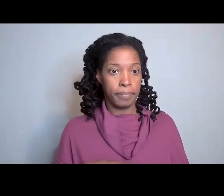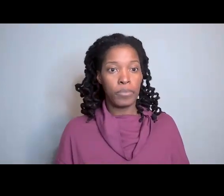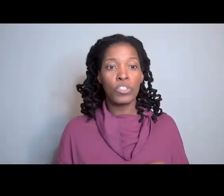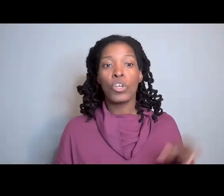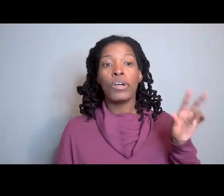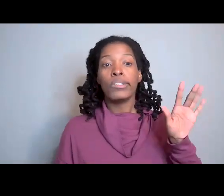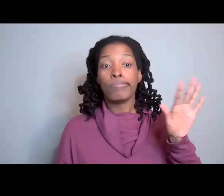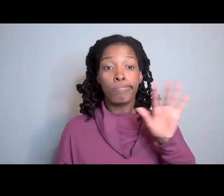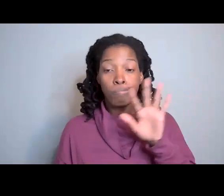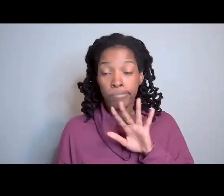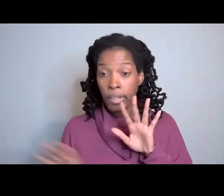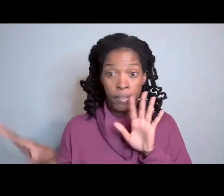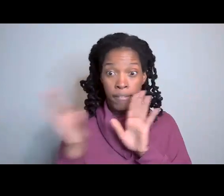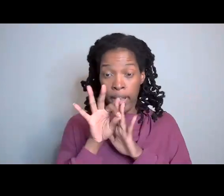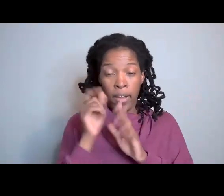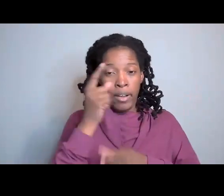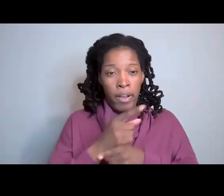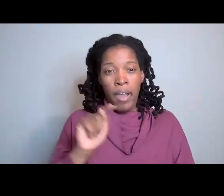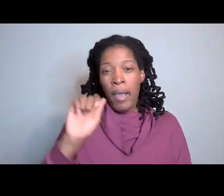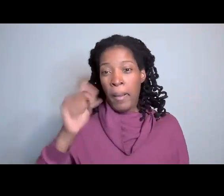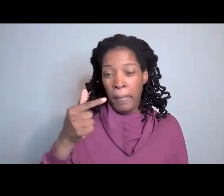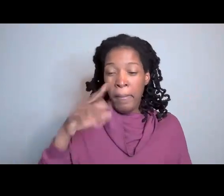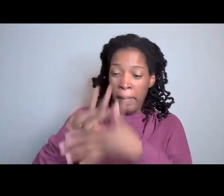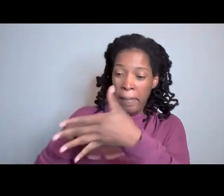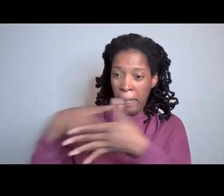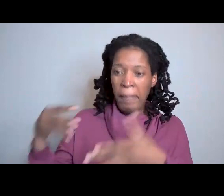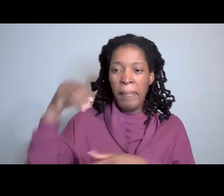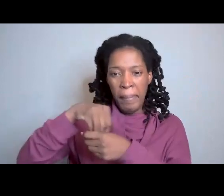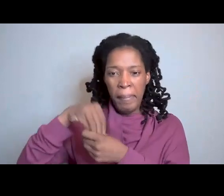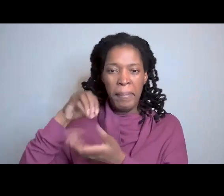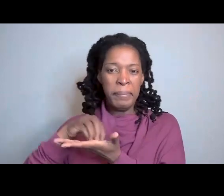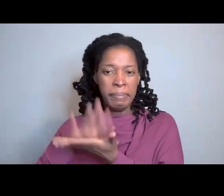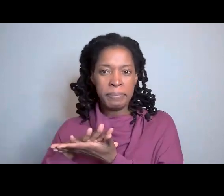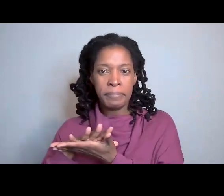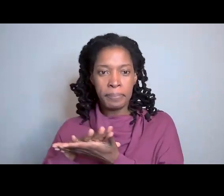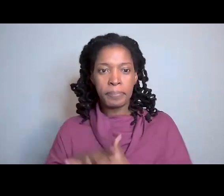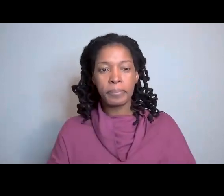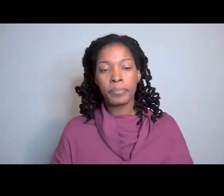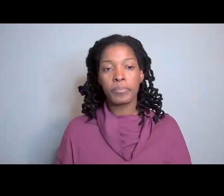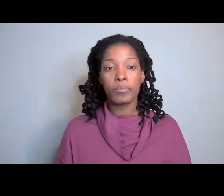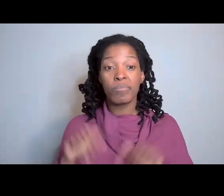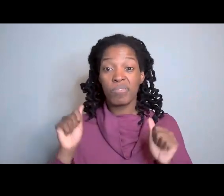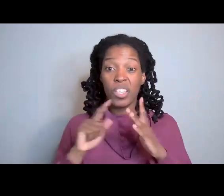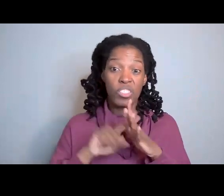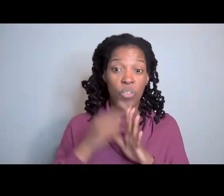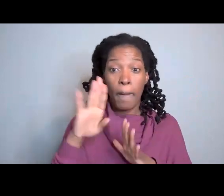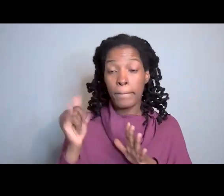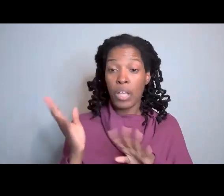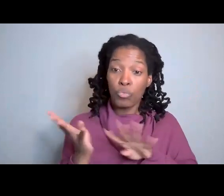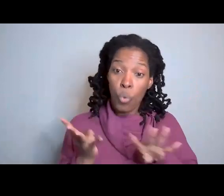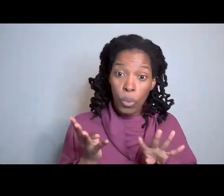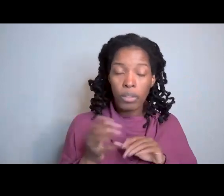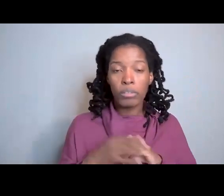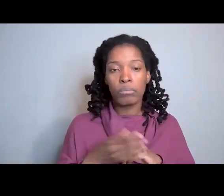tables within the document. This can be done by scrolling, or if you're already in the page that you